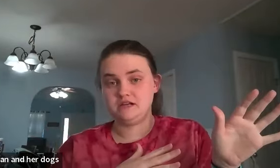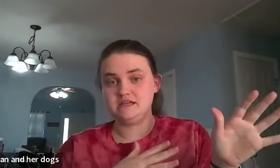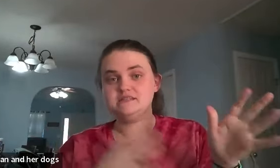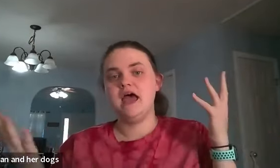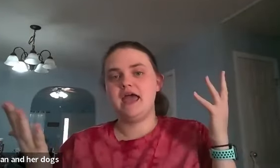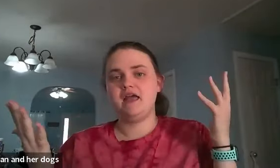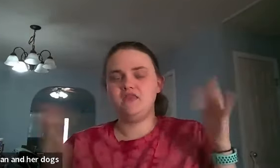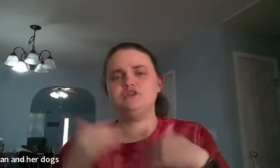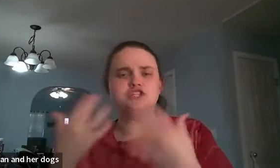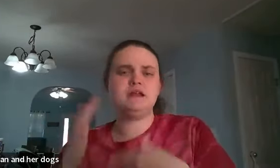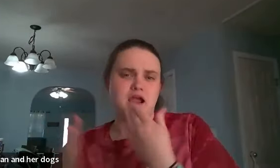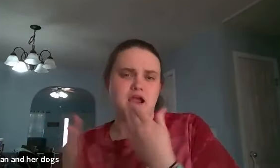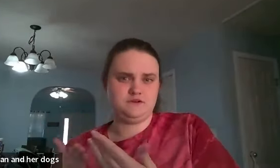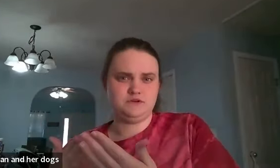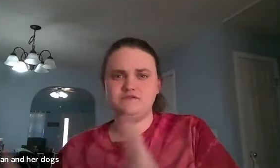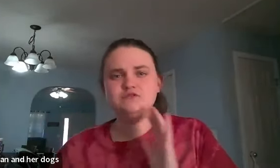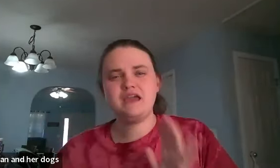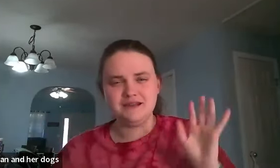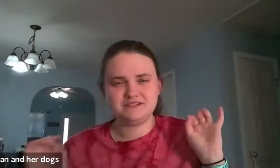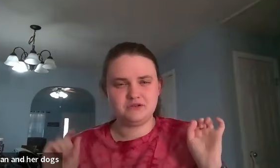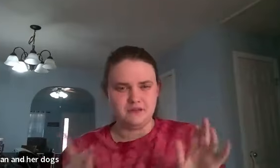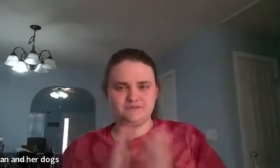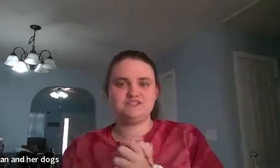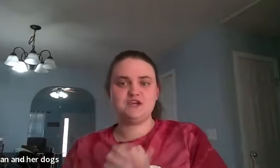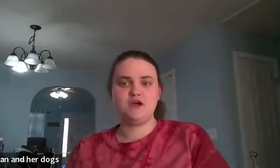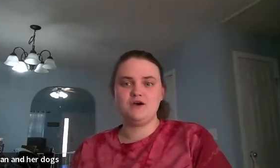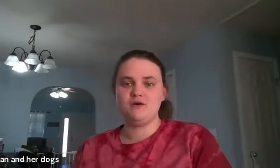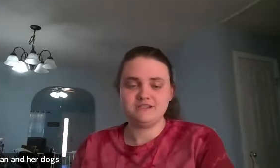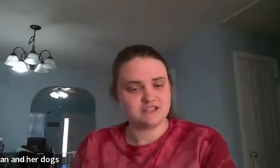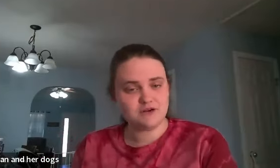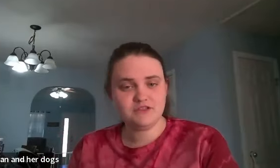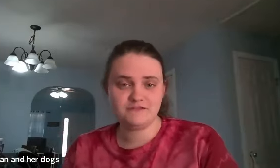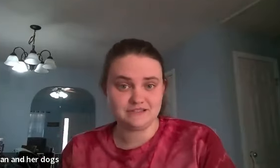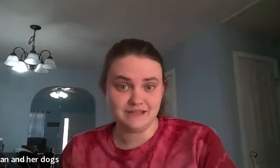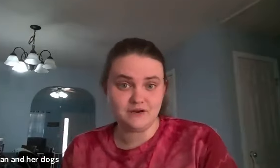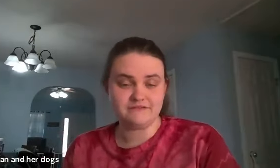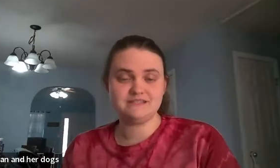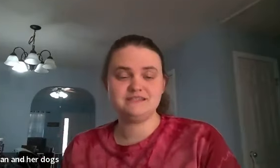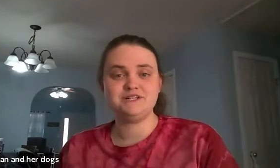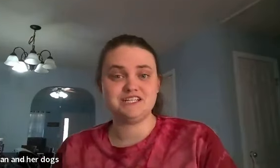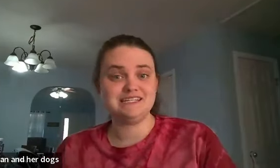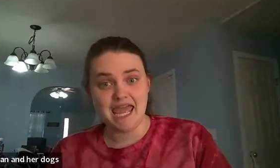is. And then I'll show it afterwards. So if you can't, it's okay. So we're going to start with our first letter, obviously, which is A.